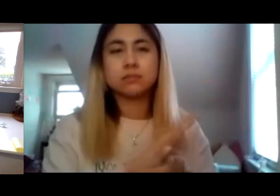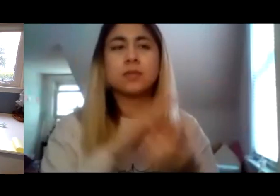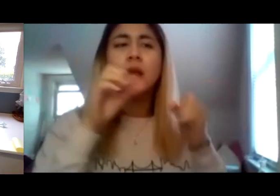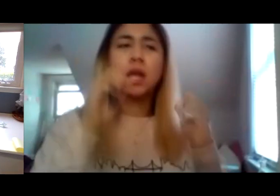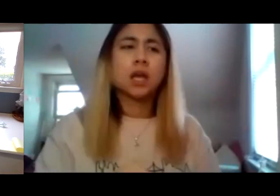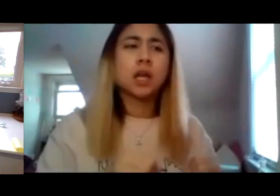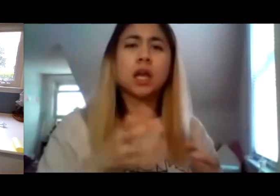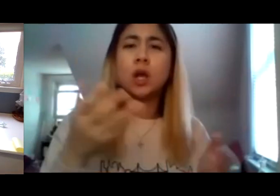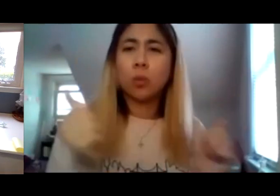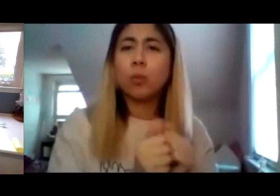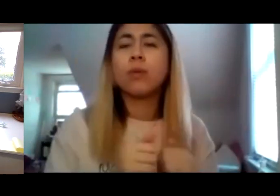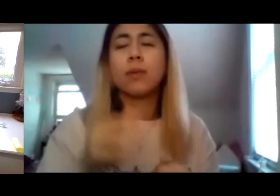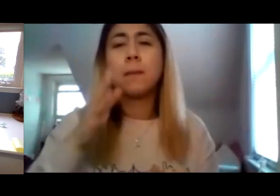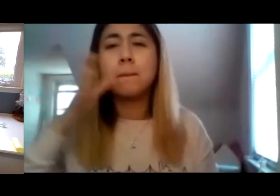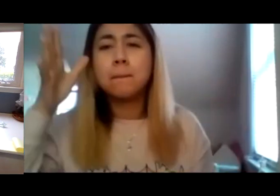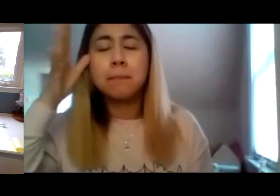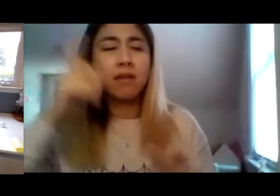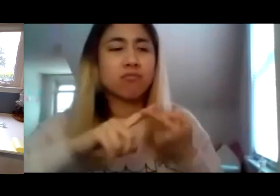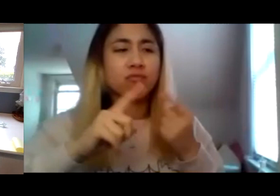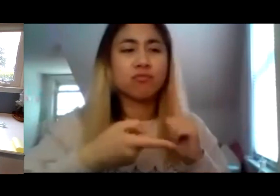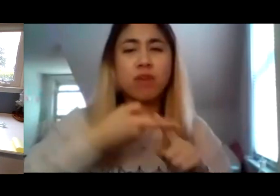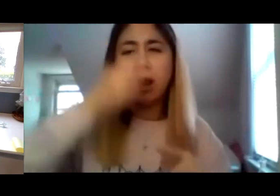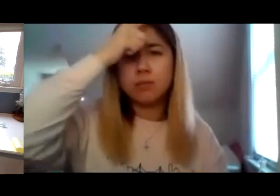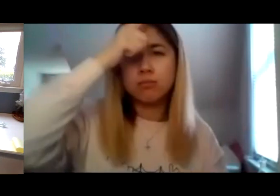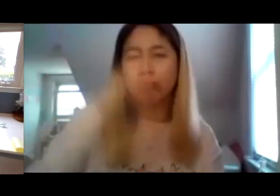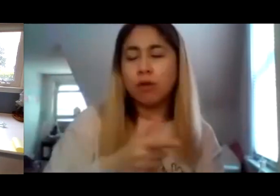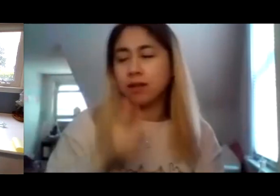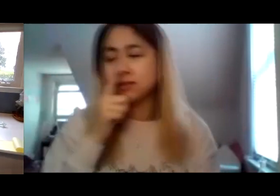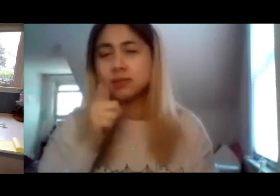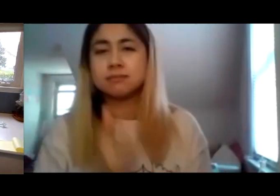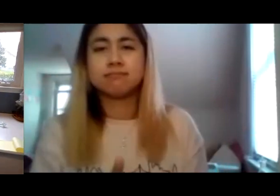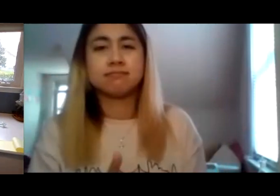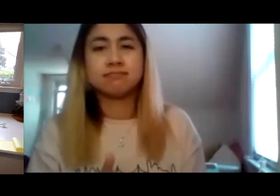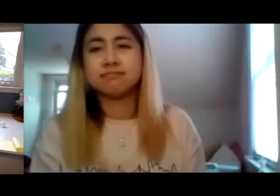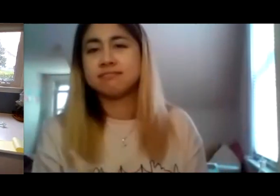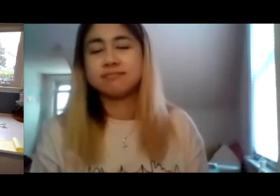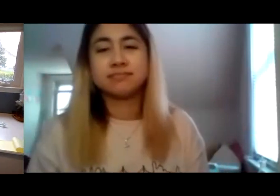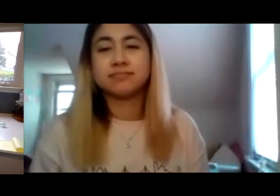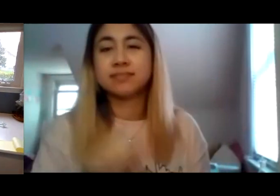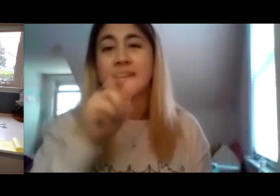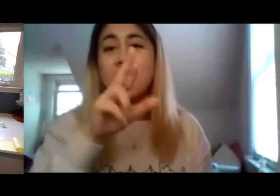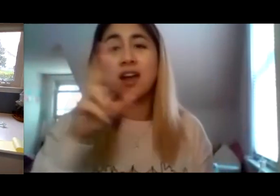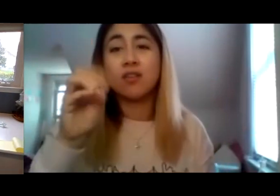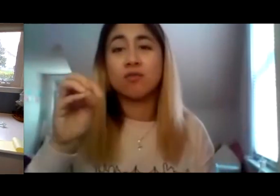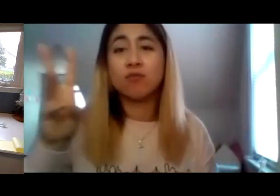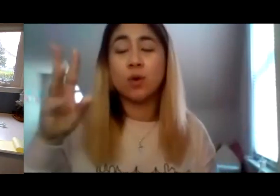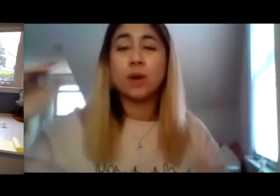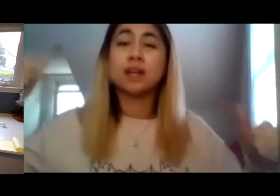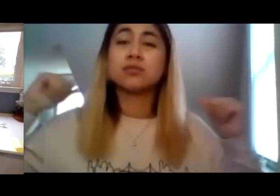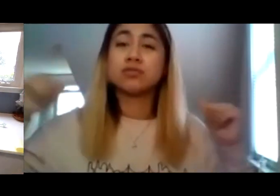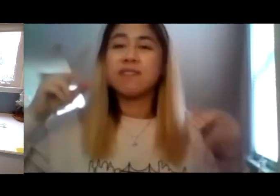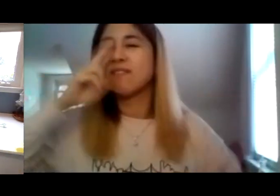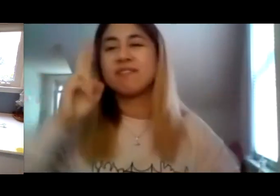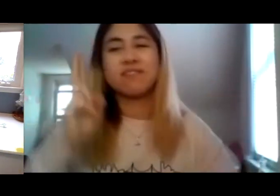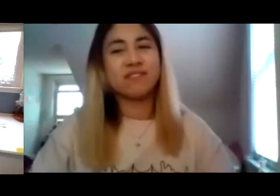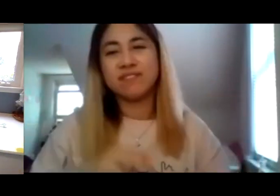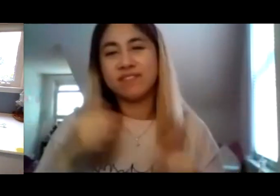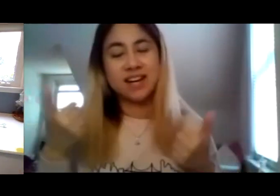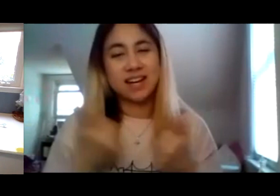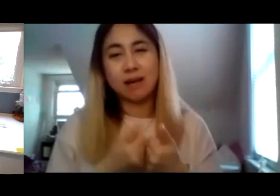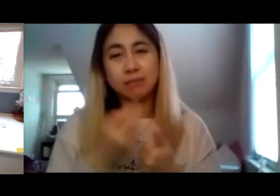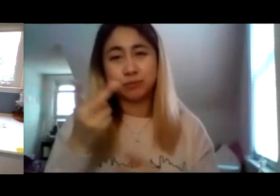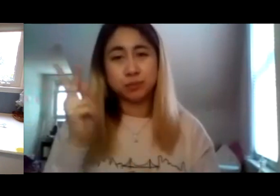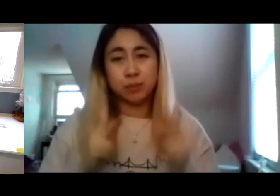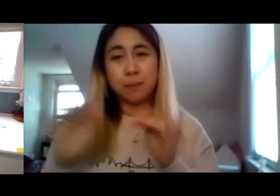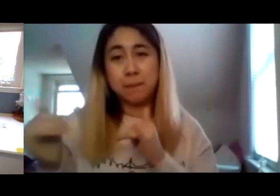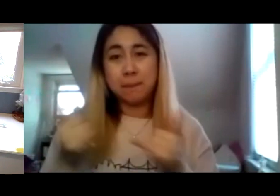with a friend, with a brother, sister. Our arrow exercise is just a fun game for two people to play together